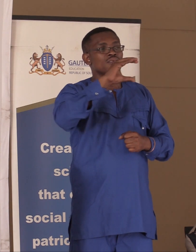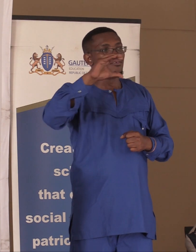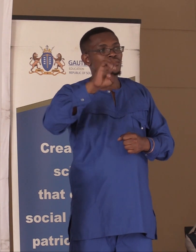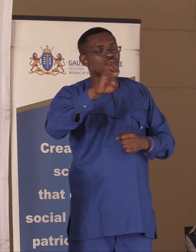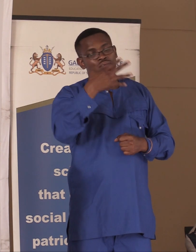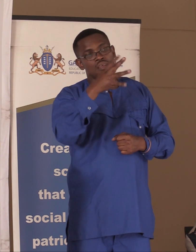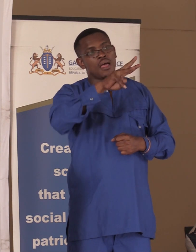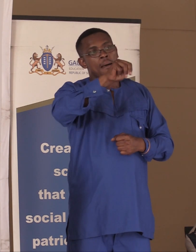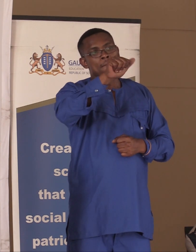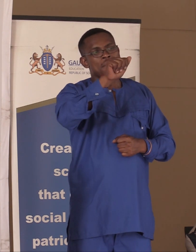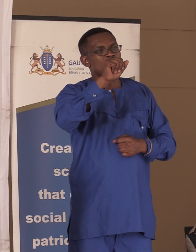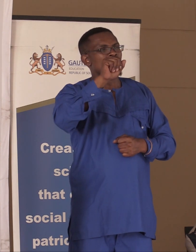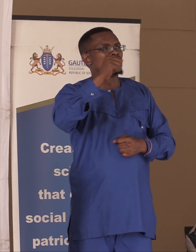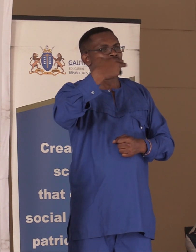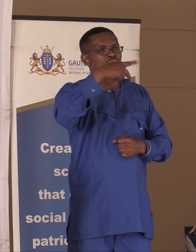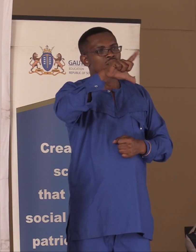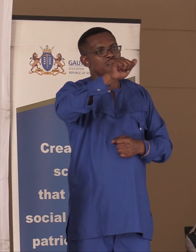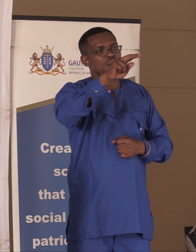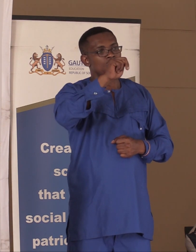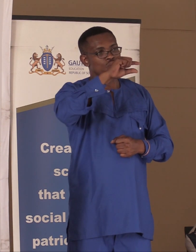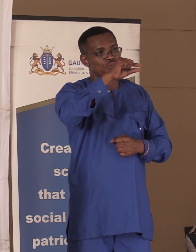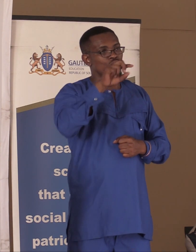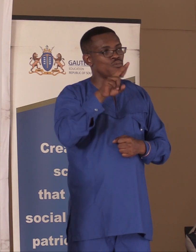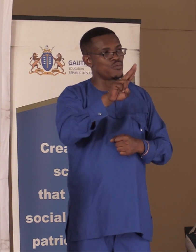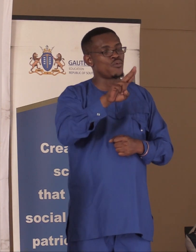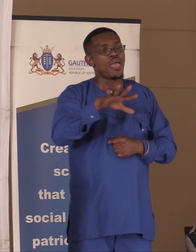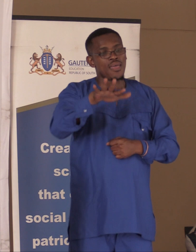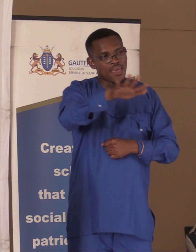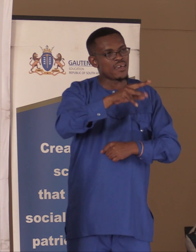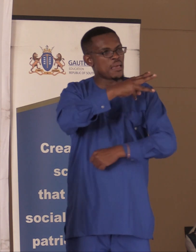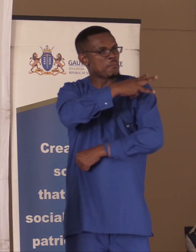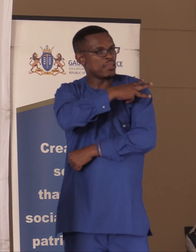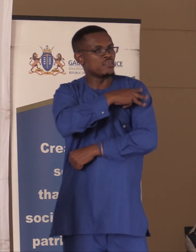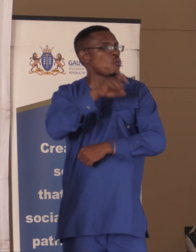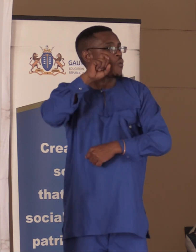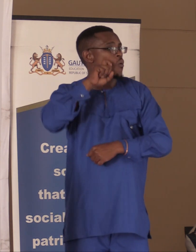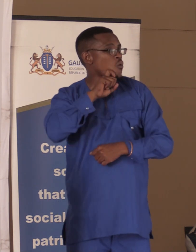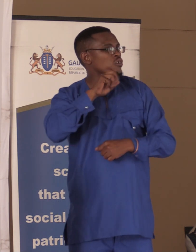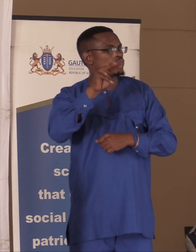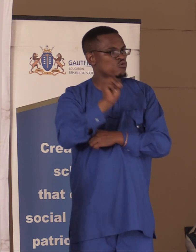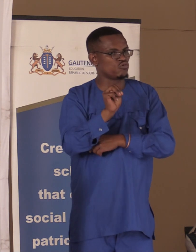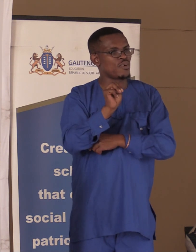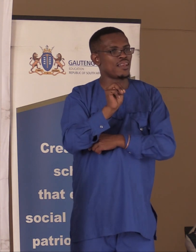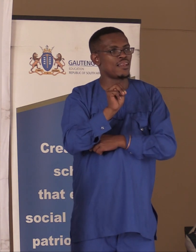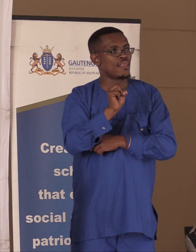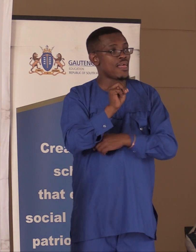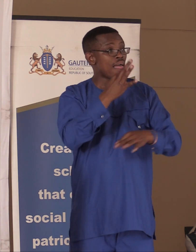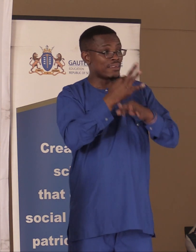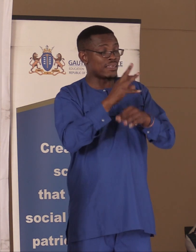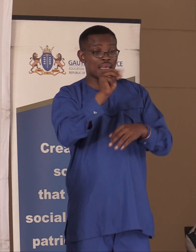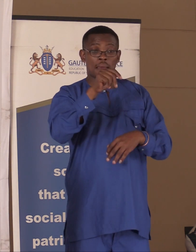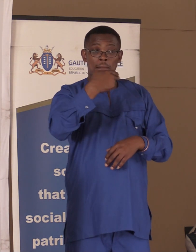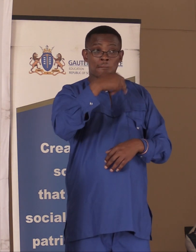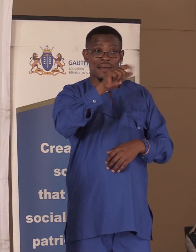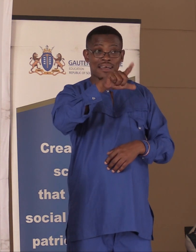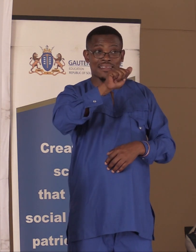Mutual, who's an Old Mutual area manager. No, one of the aspects, isn't that Matlangu comes to